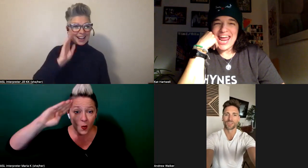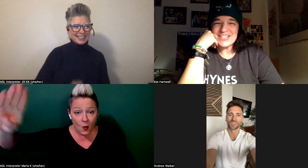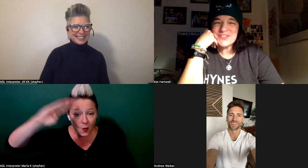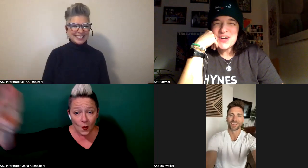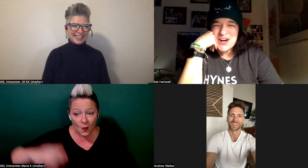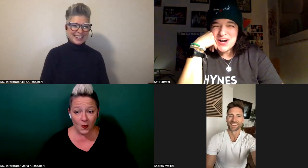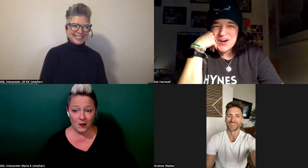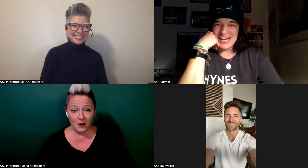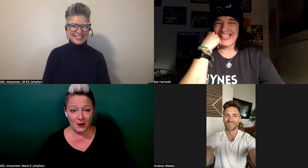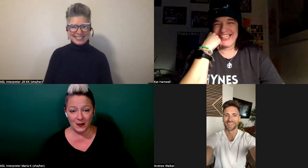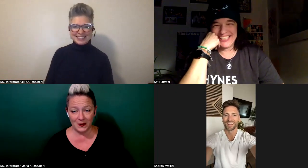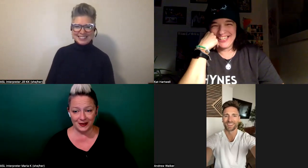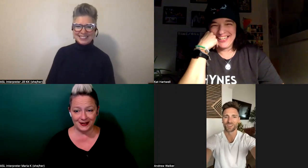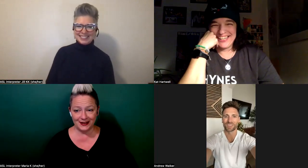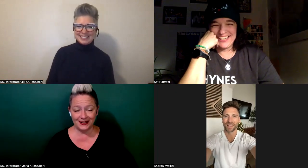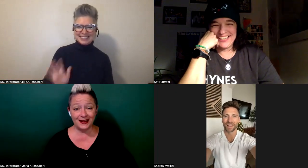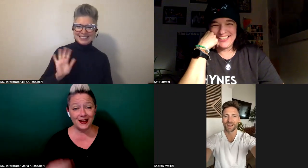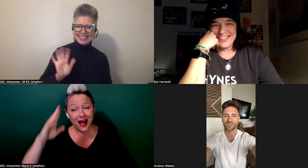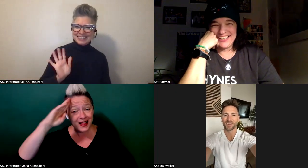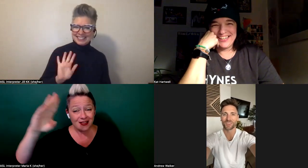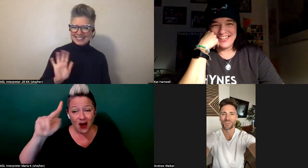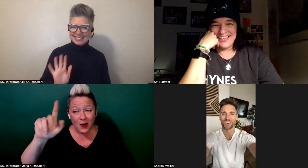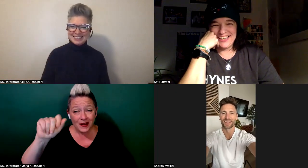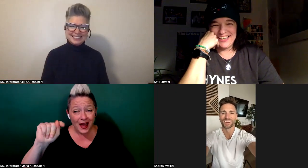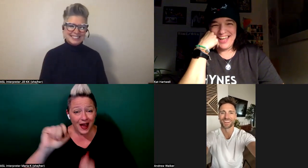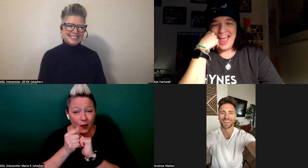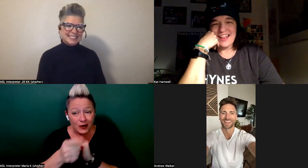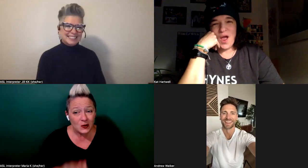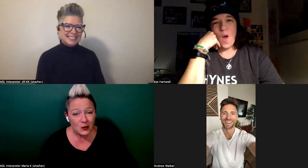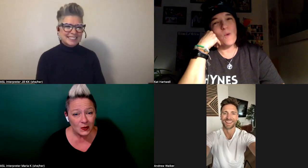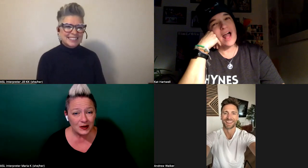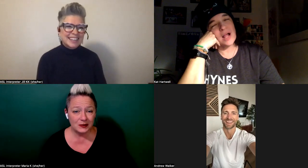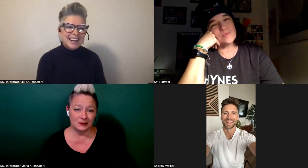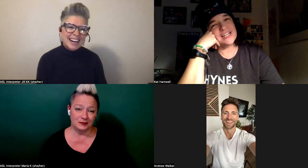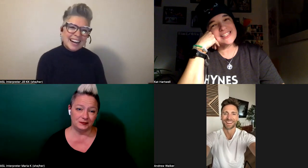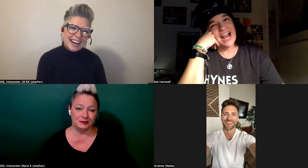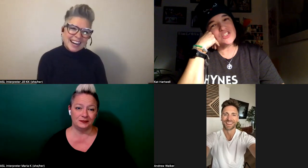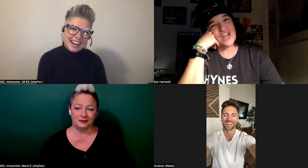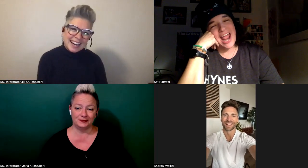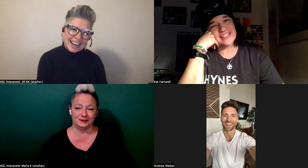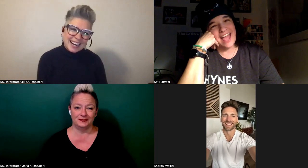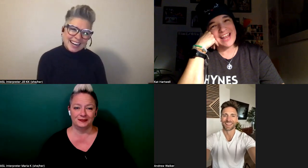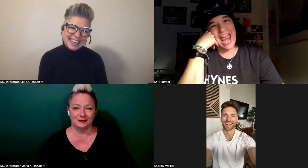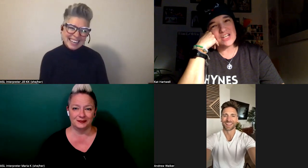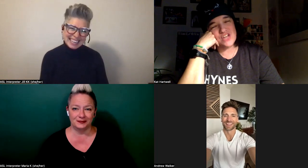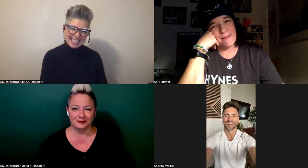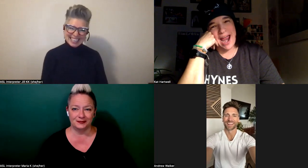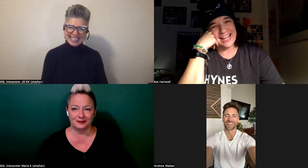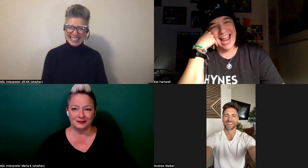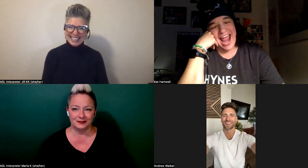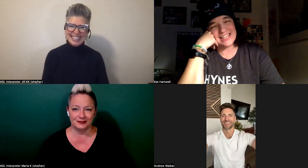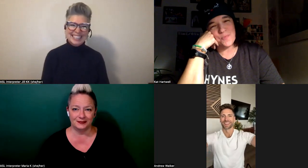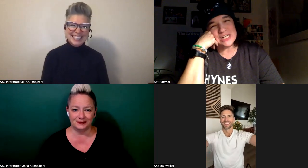Hello. Andrew. Hello, Kat. How are you? Hello. Welcome to the second chance at the Cat